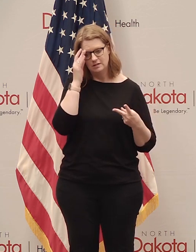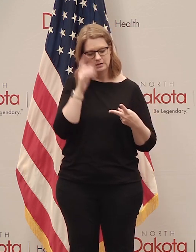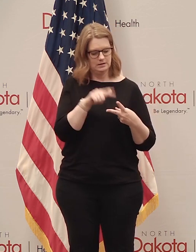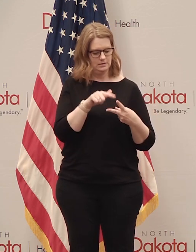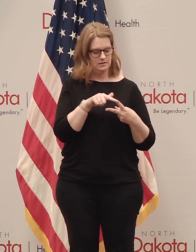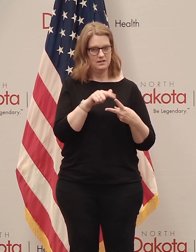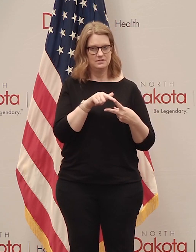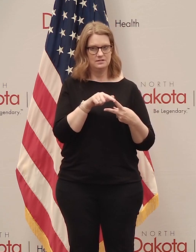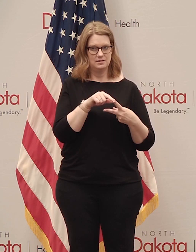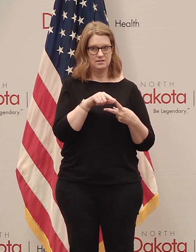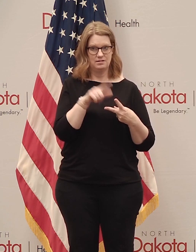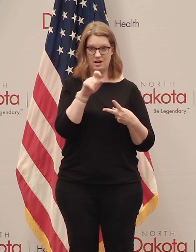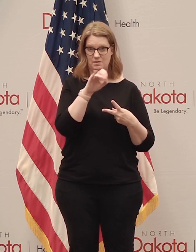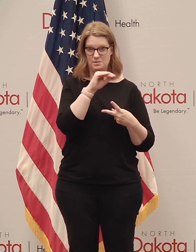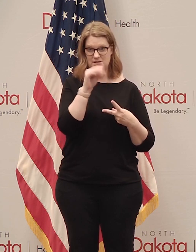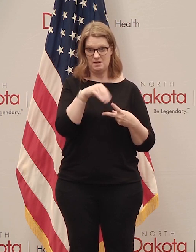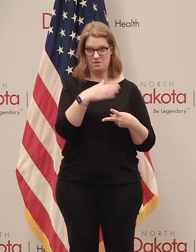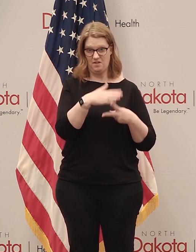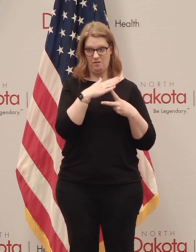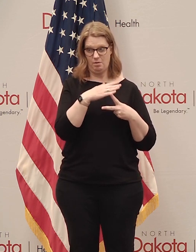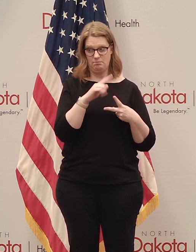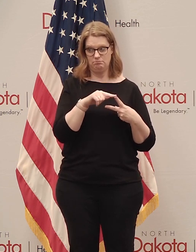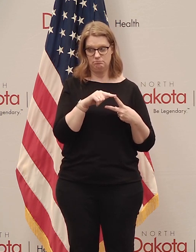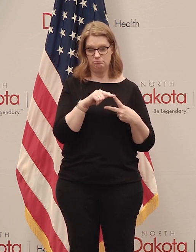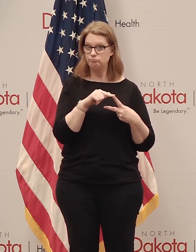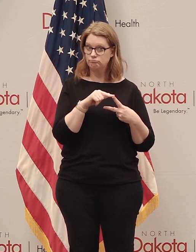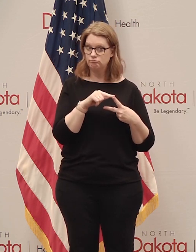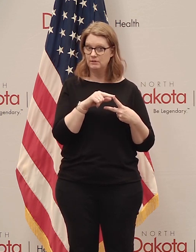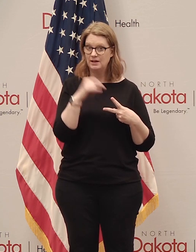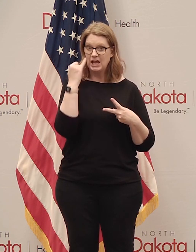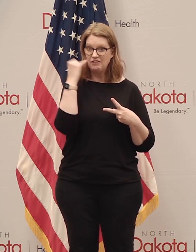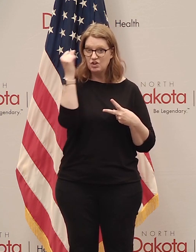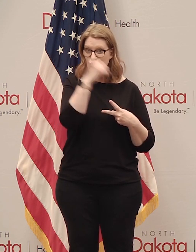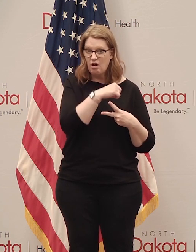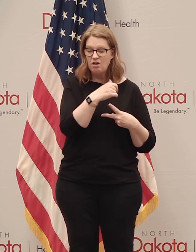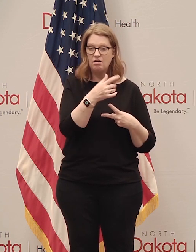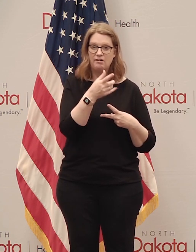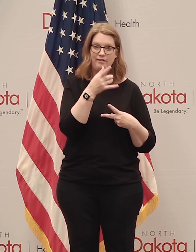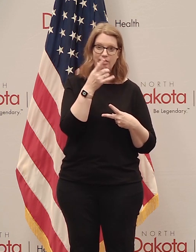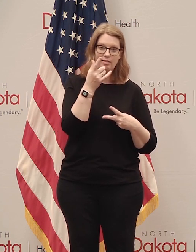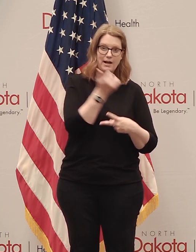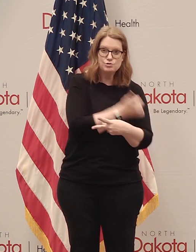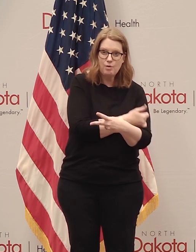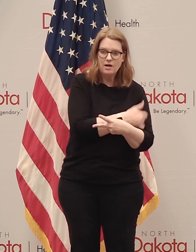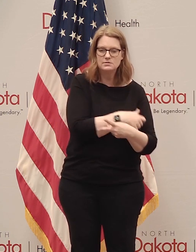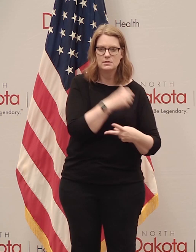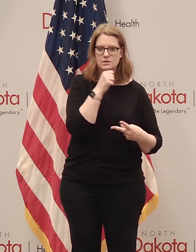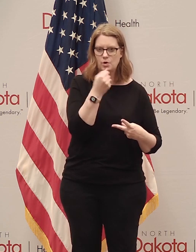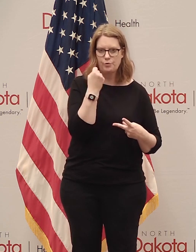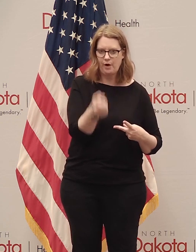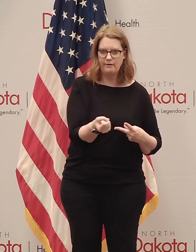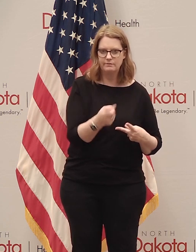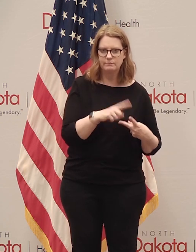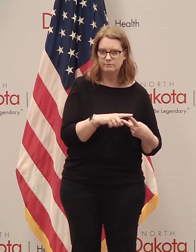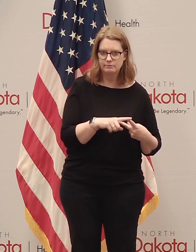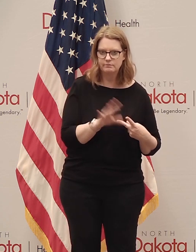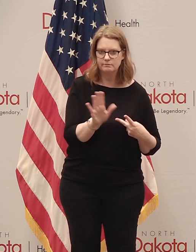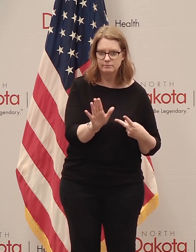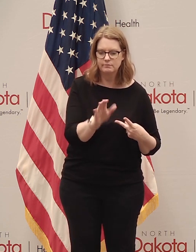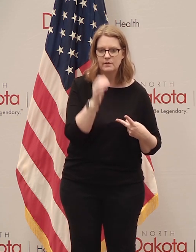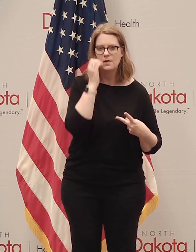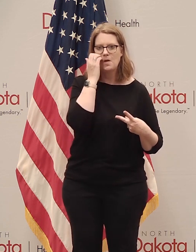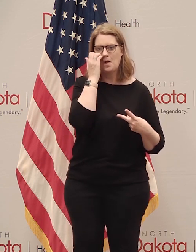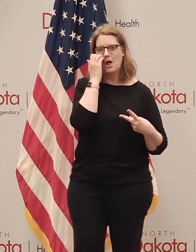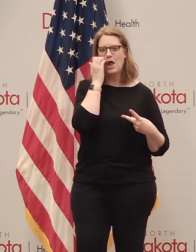drug-related crashes, 100% preventable. If you're impaired, don't drive. And many lives would be saved each year